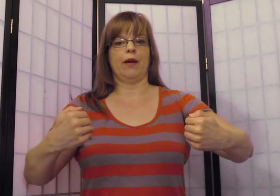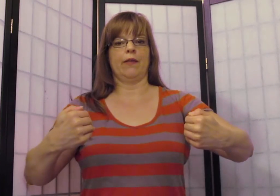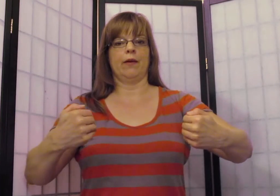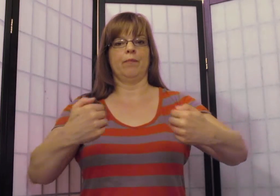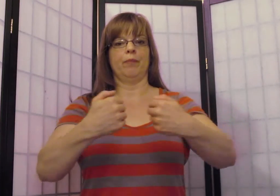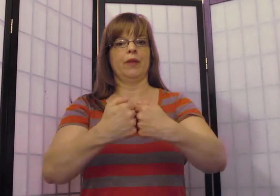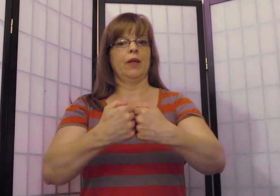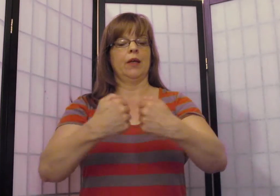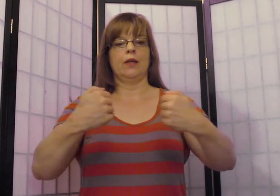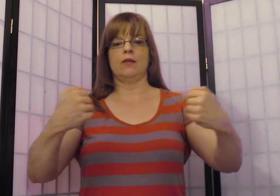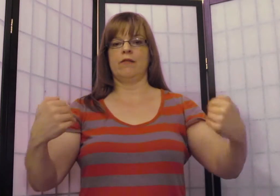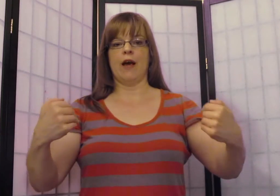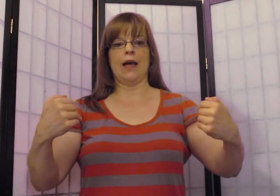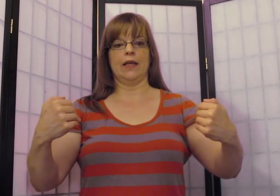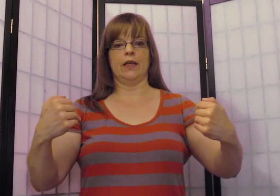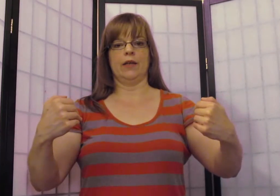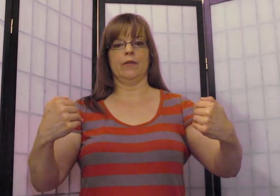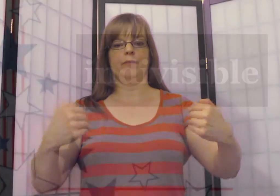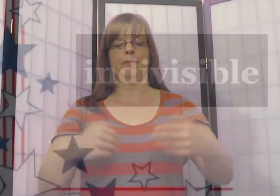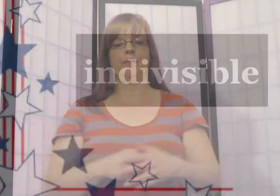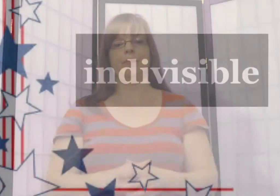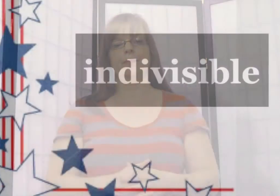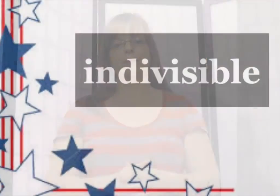them. Divided.